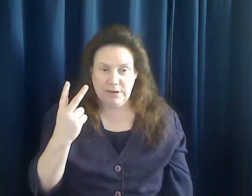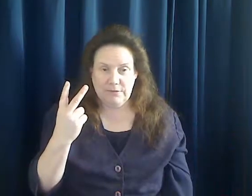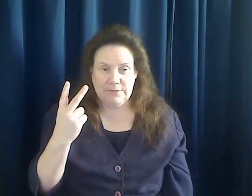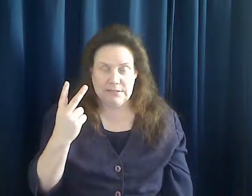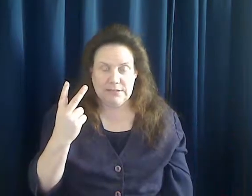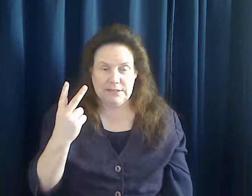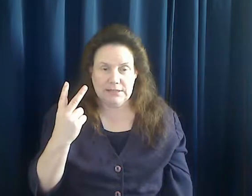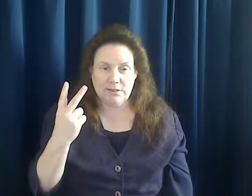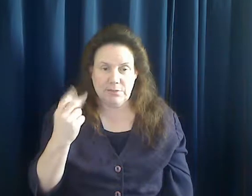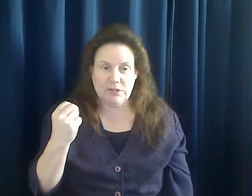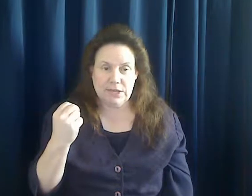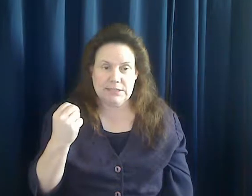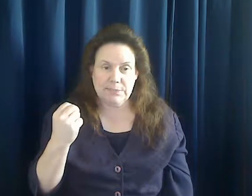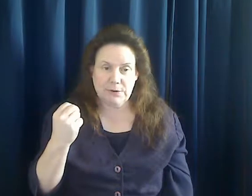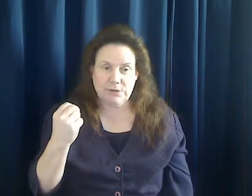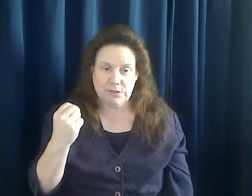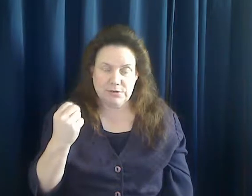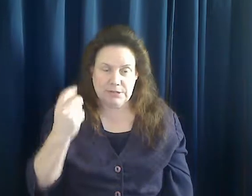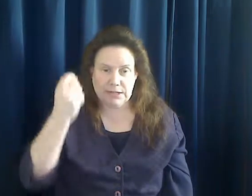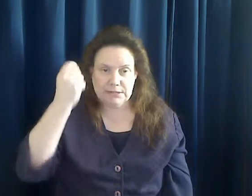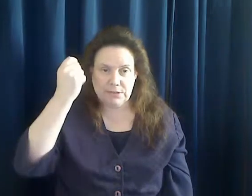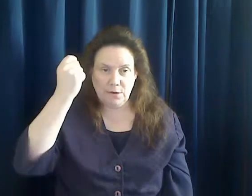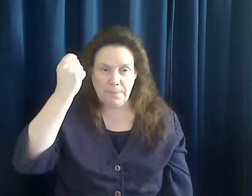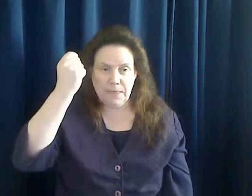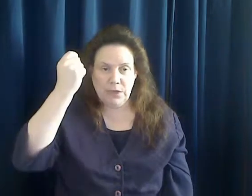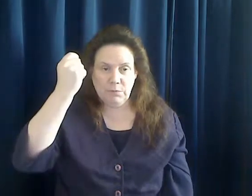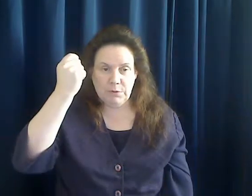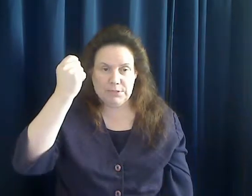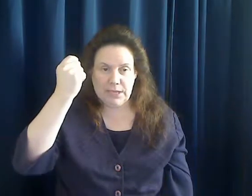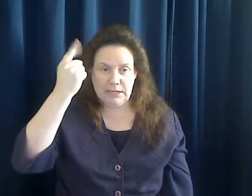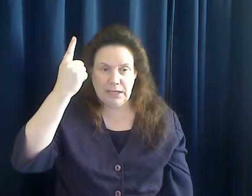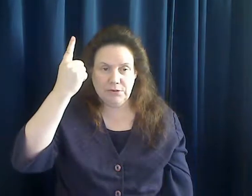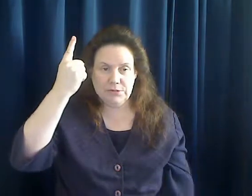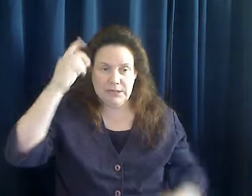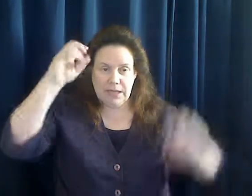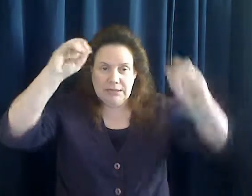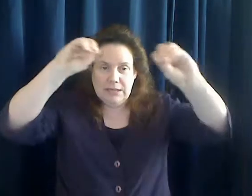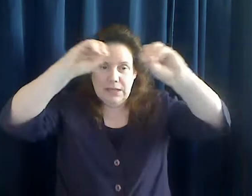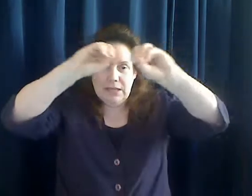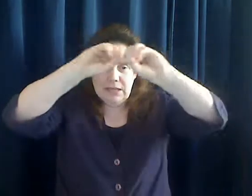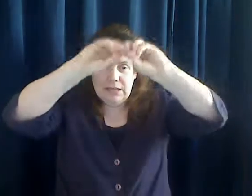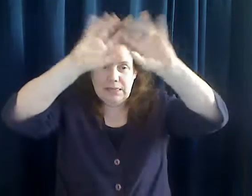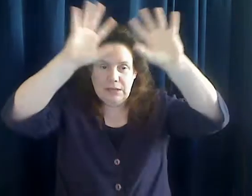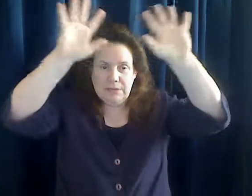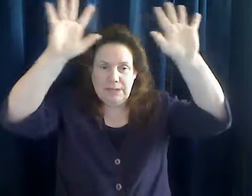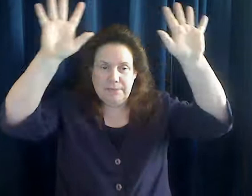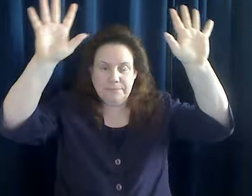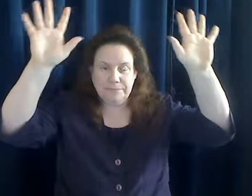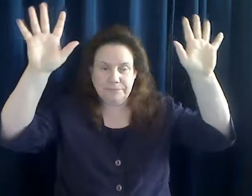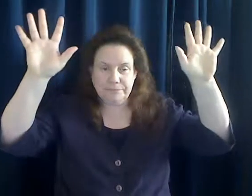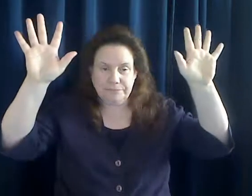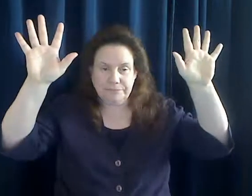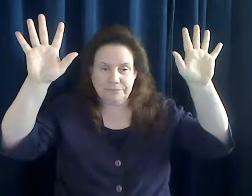about physical seeing so much as spiritual understanding. So we will sign understand clearly.